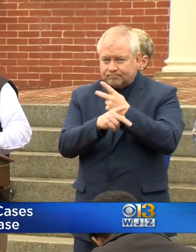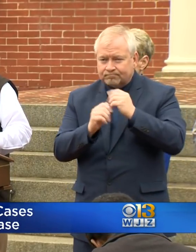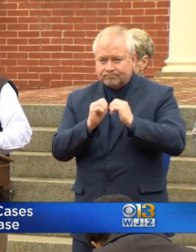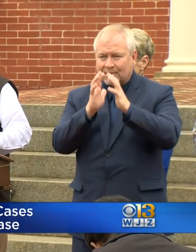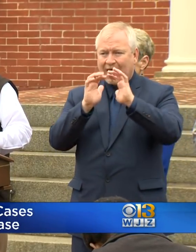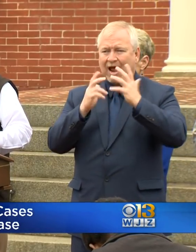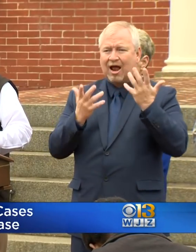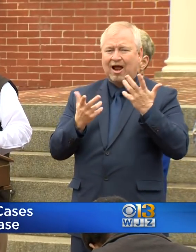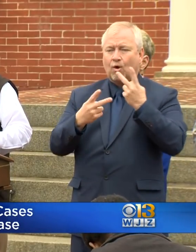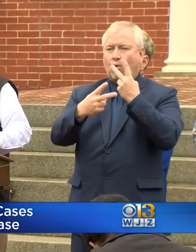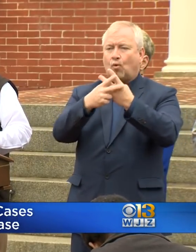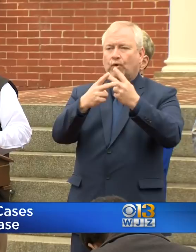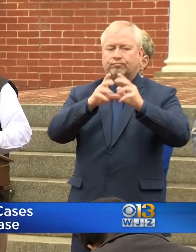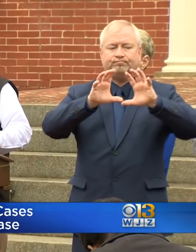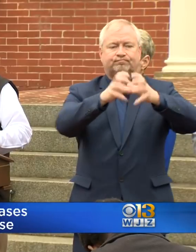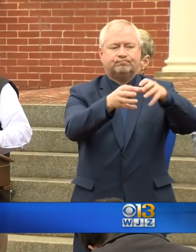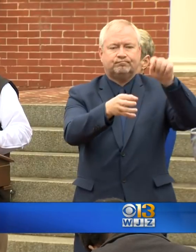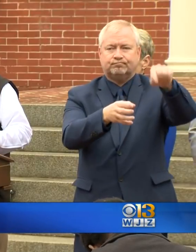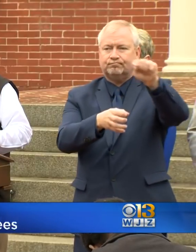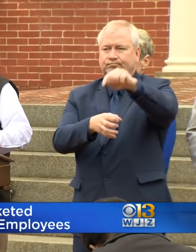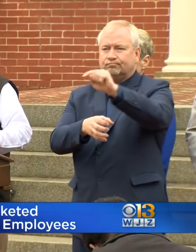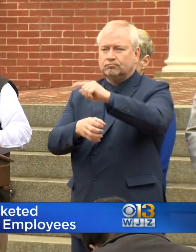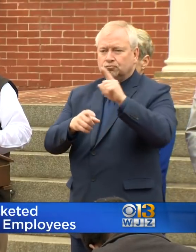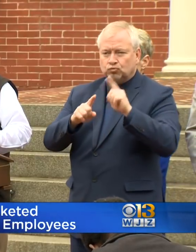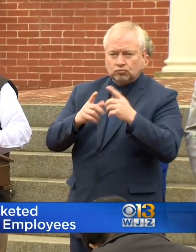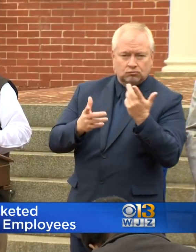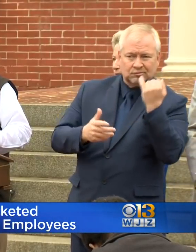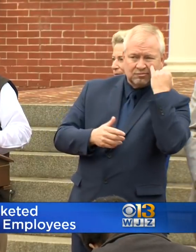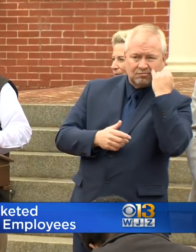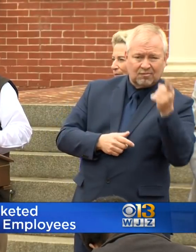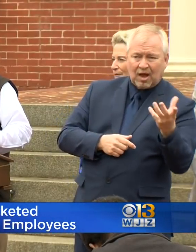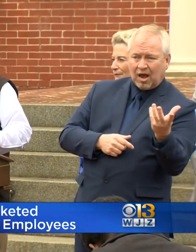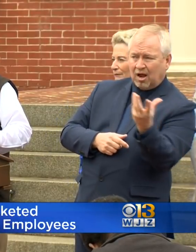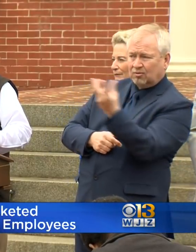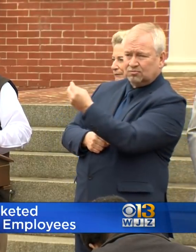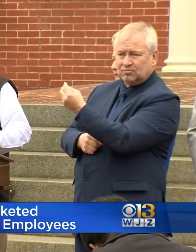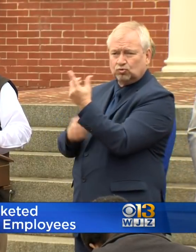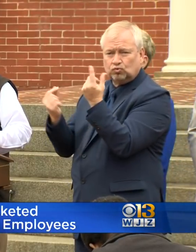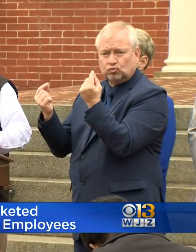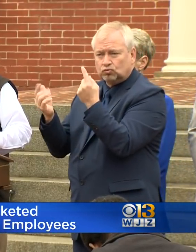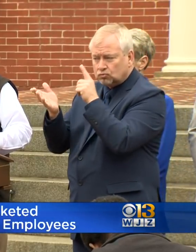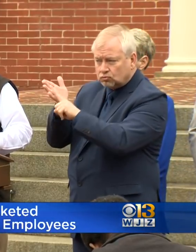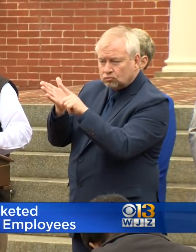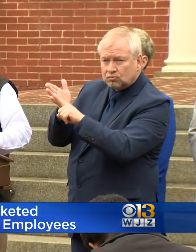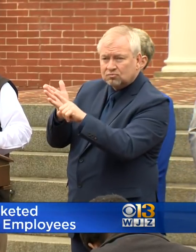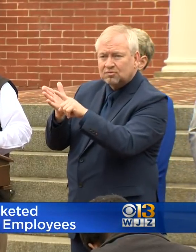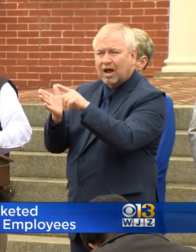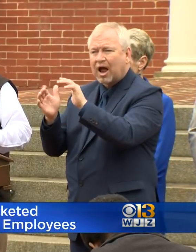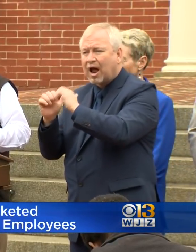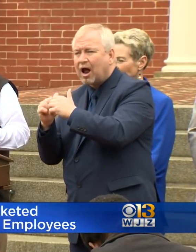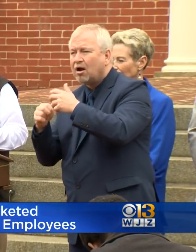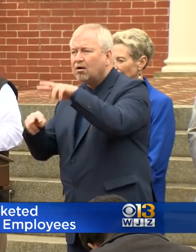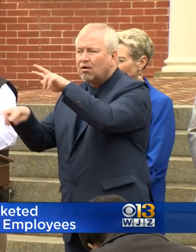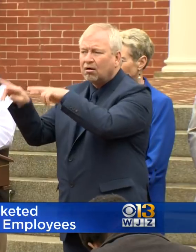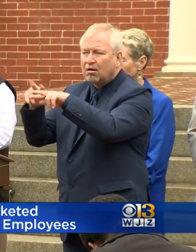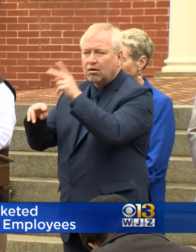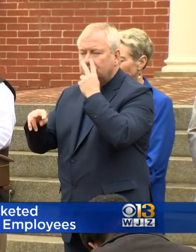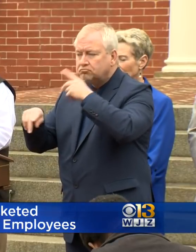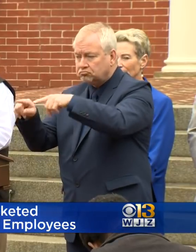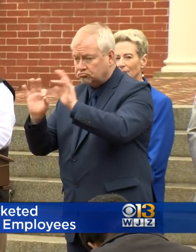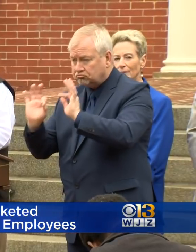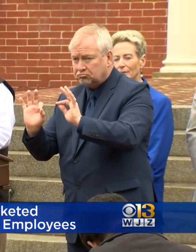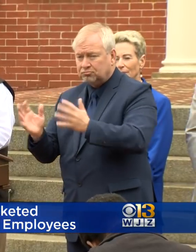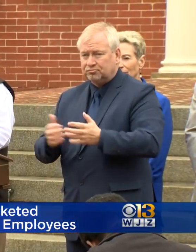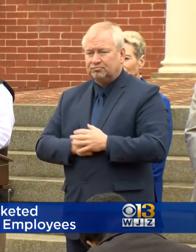response network to run errands and check in on their elderly neighbors in places